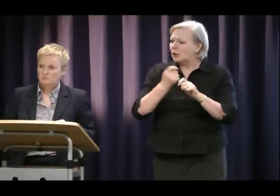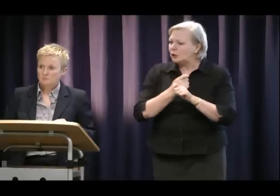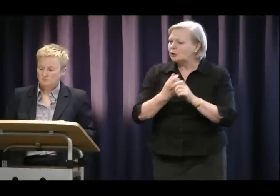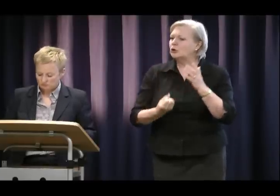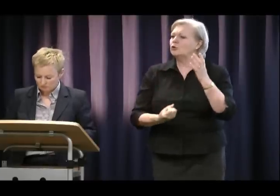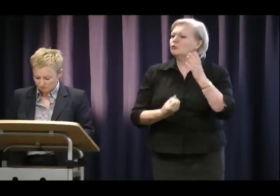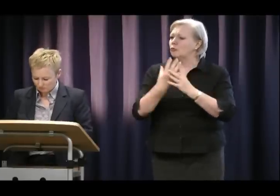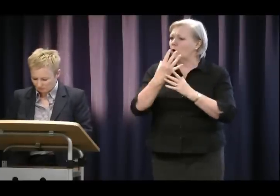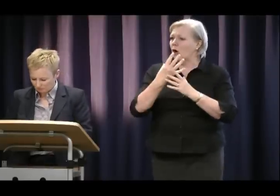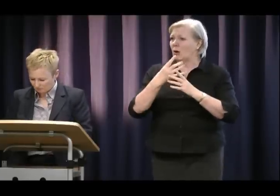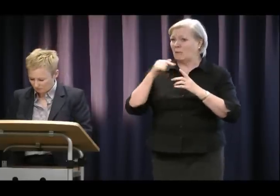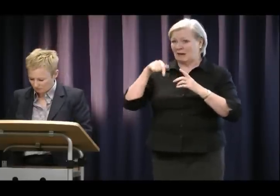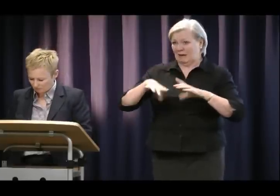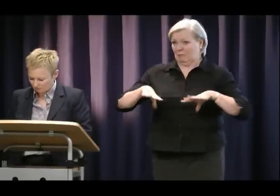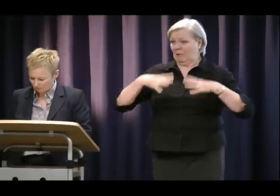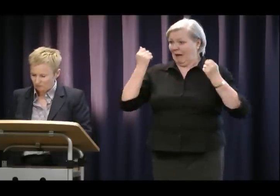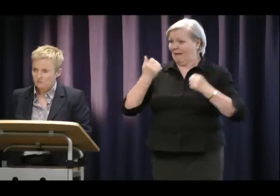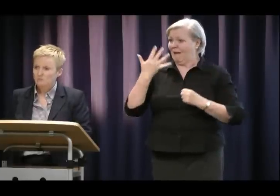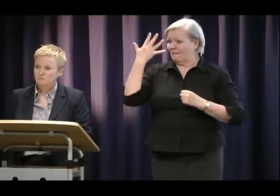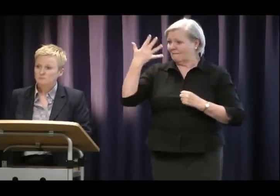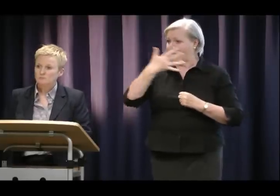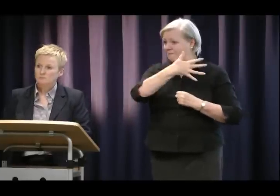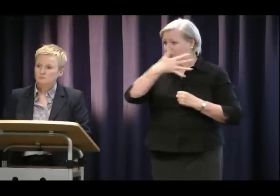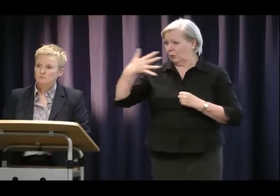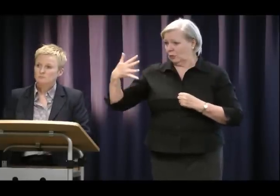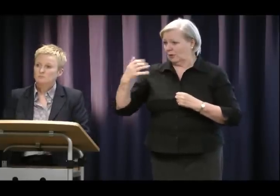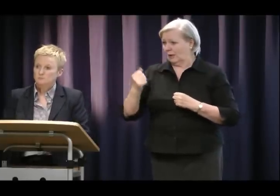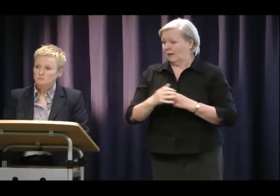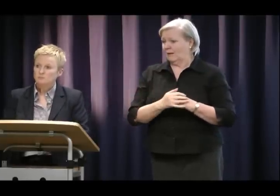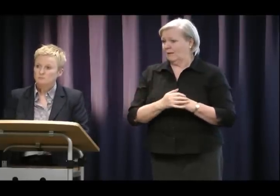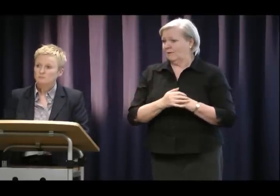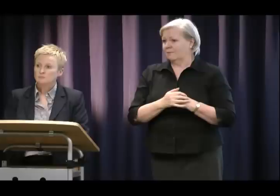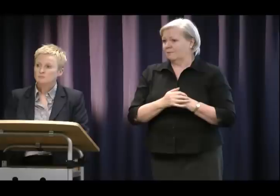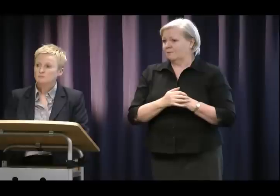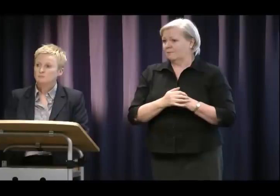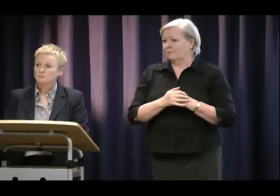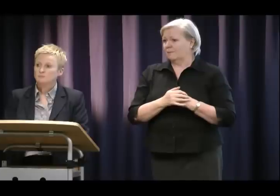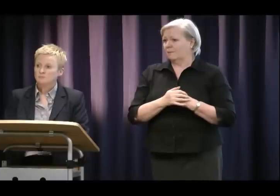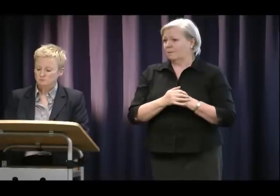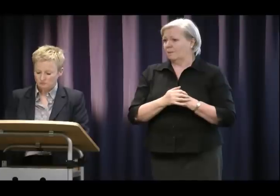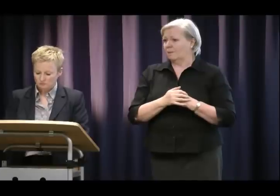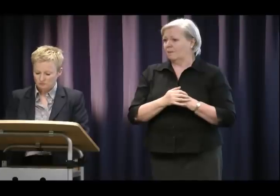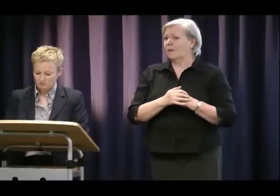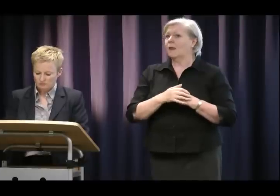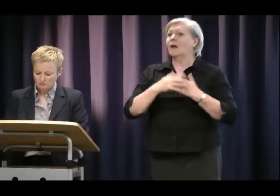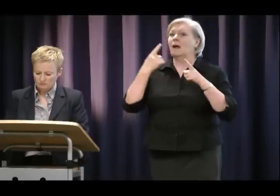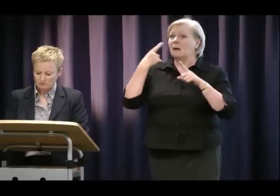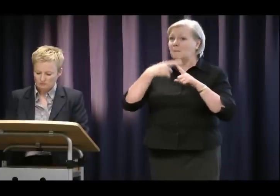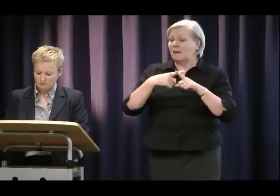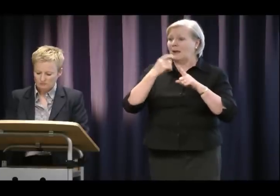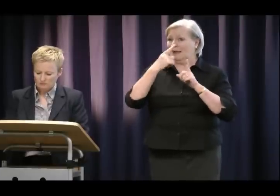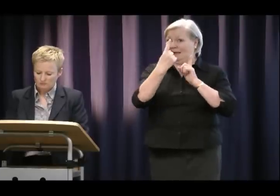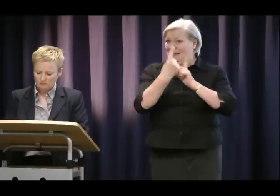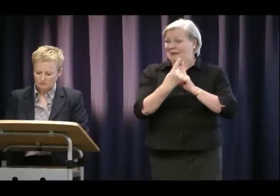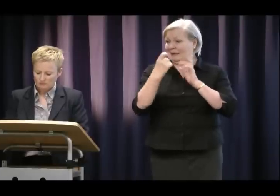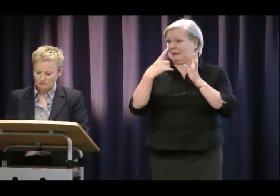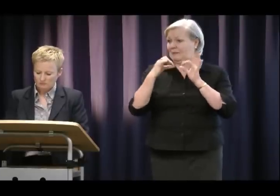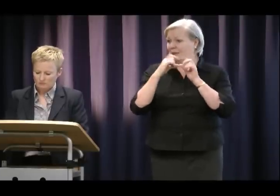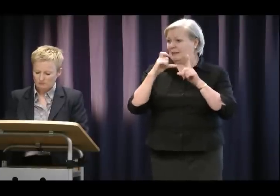I know things change, things grow, but this building has 5 floors that are